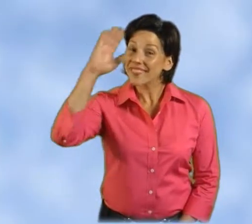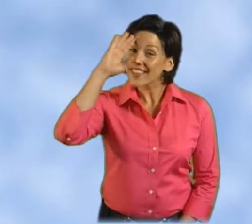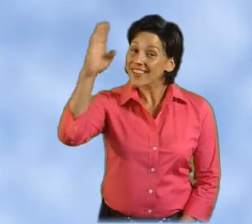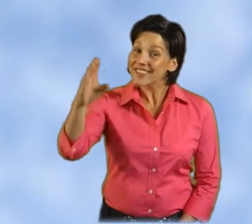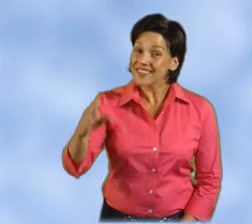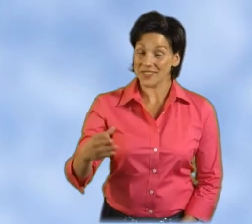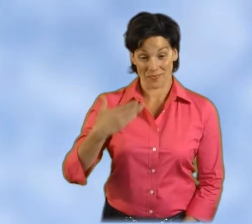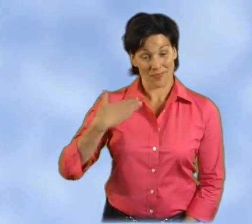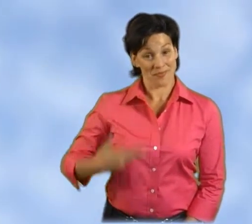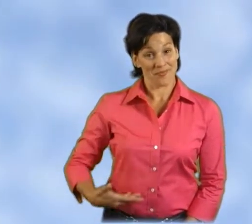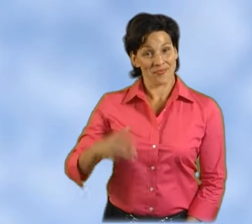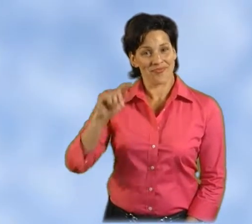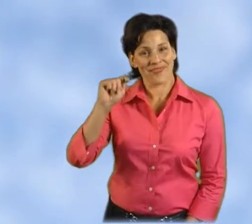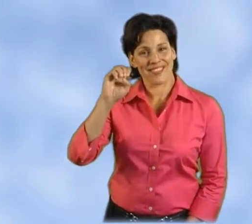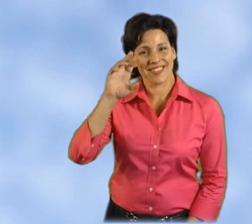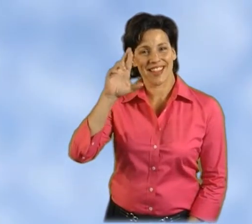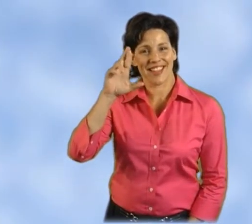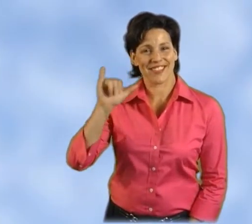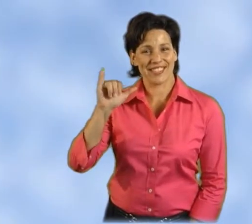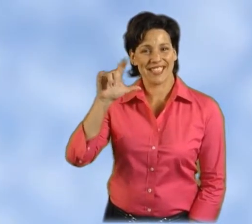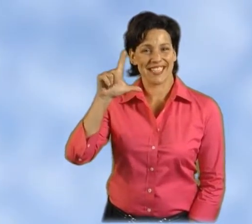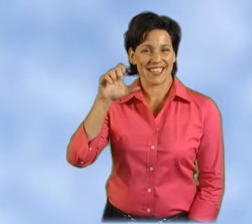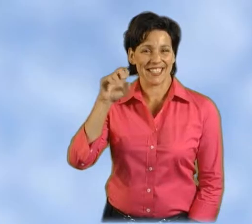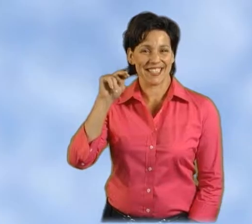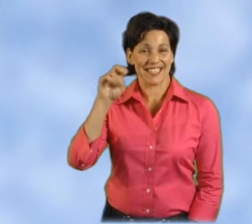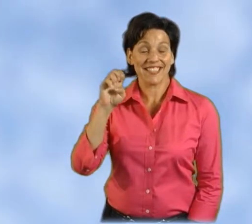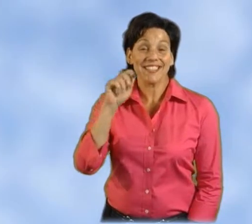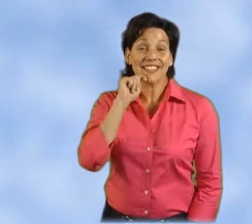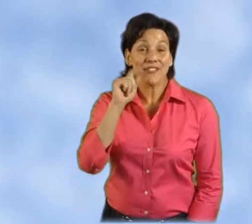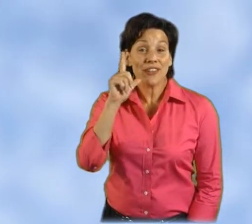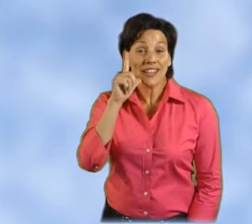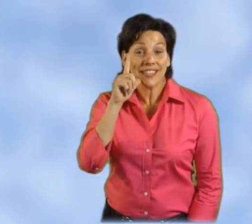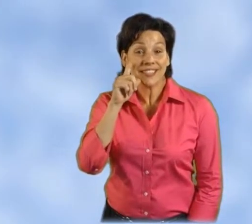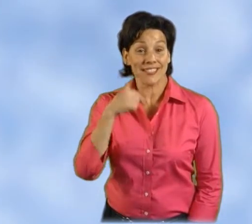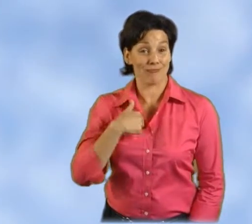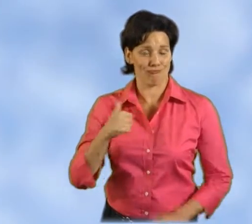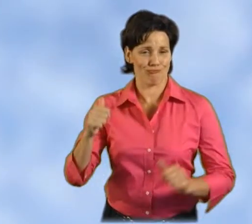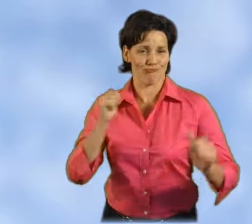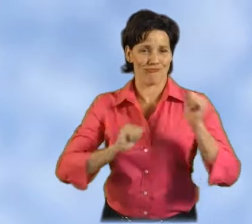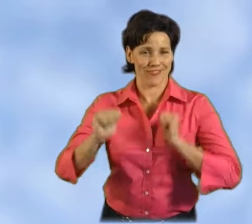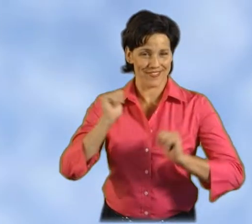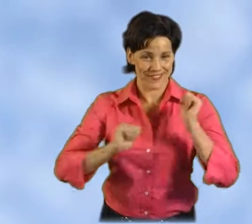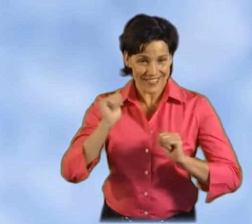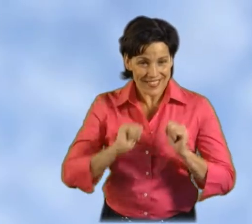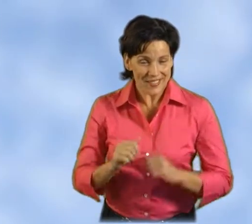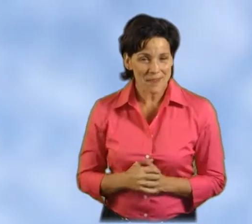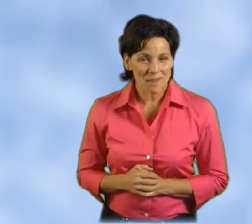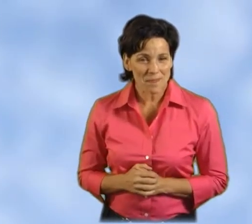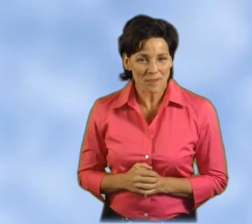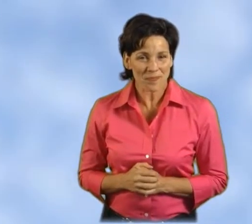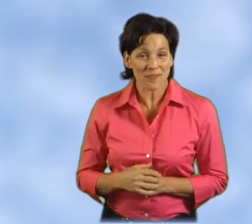Something about needing to check your breast for lumps once in a while. I think maybe I'll get a mammogram.